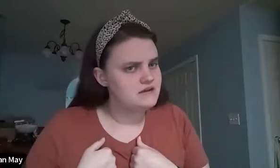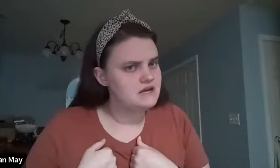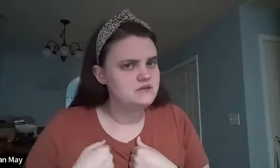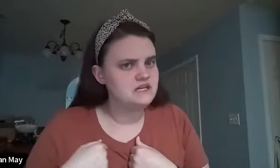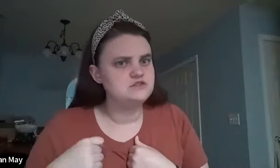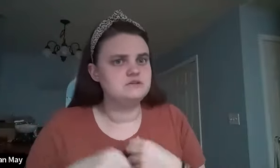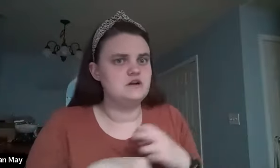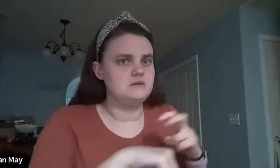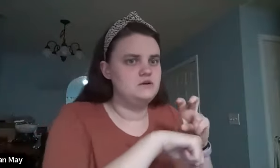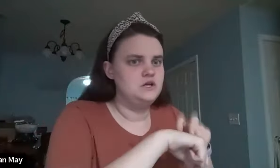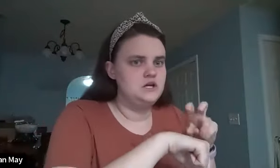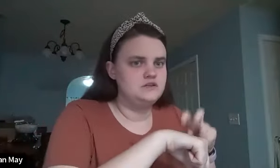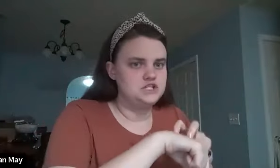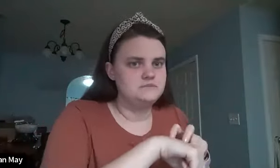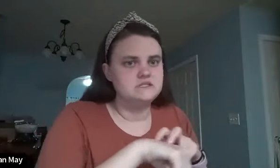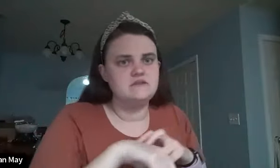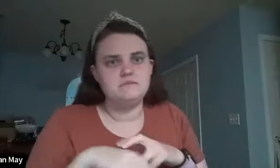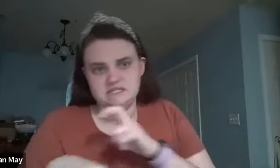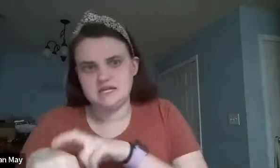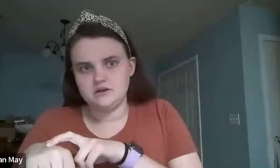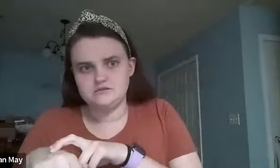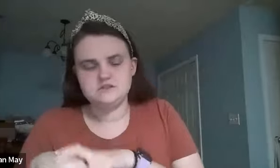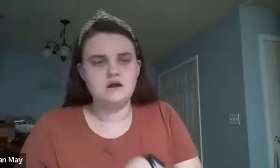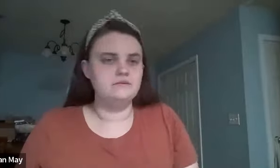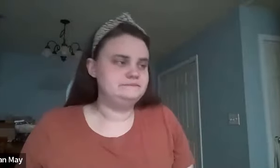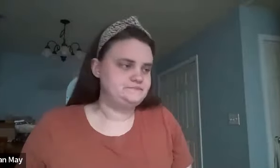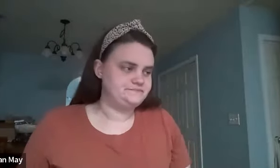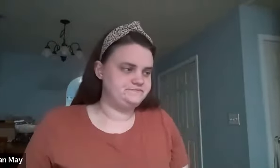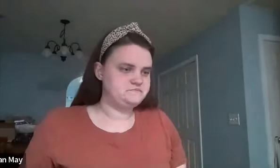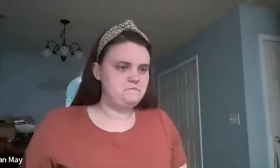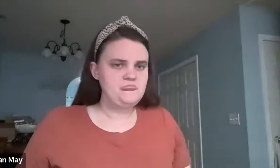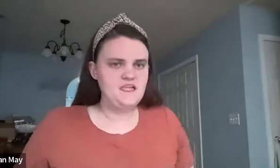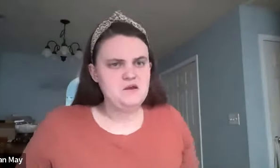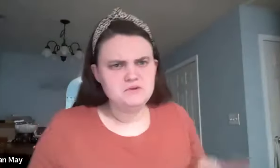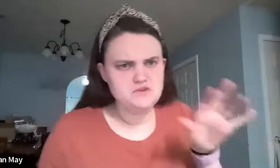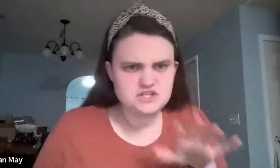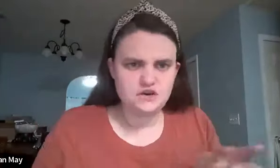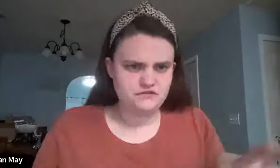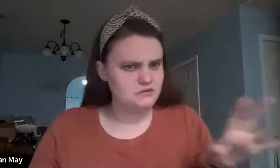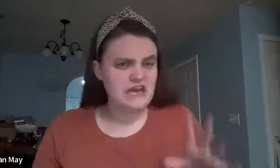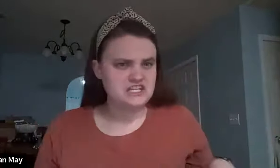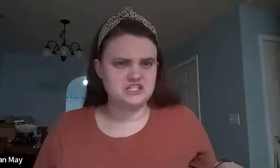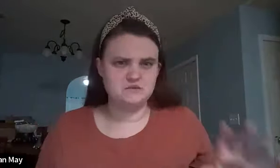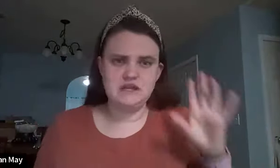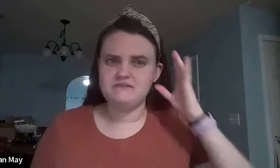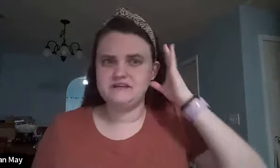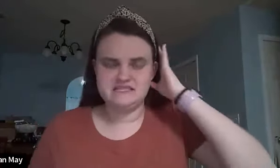had as many issues with talking about chips and then potatoes. But there's a few occasions when you have events that will